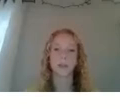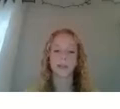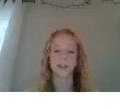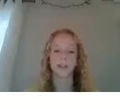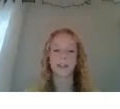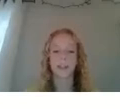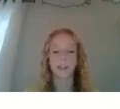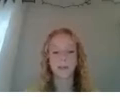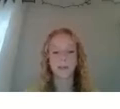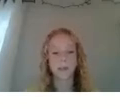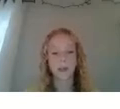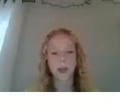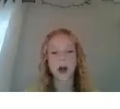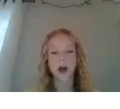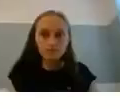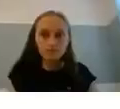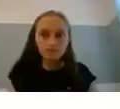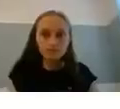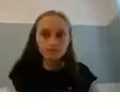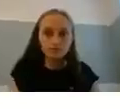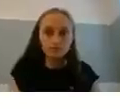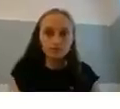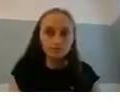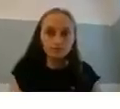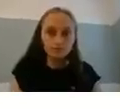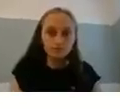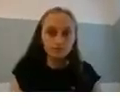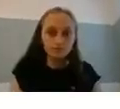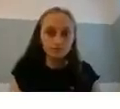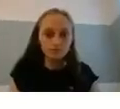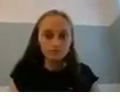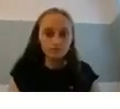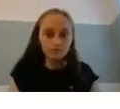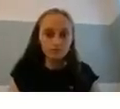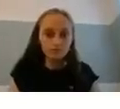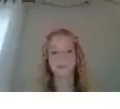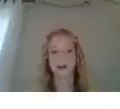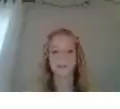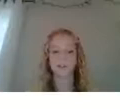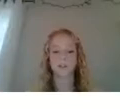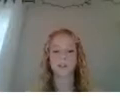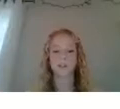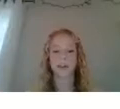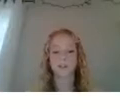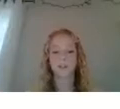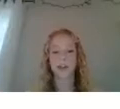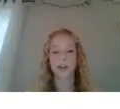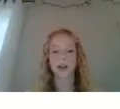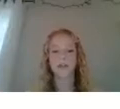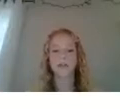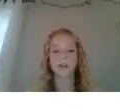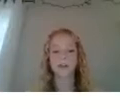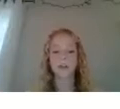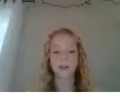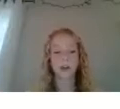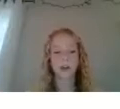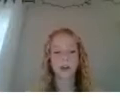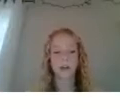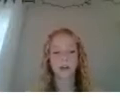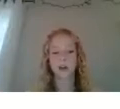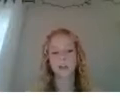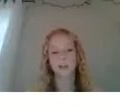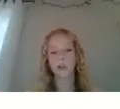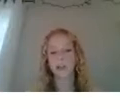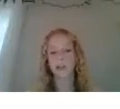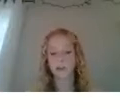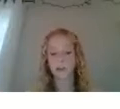experience in identity on the other hand those who identify as little d don't identify as culturally deaf they generally regard their